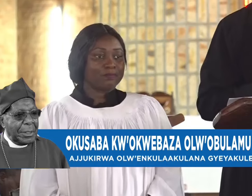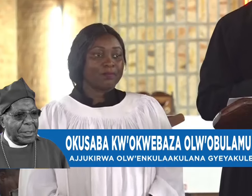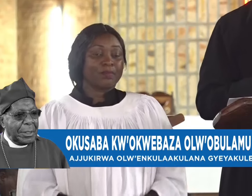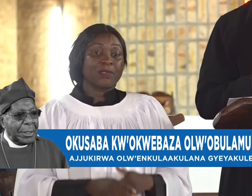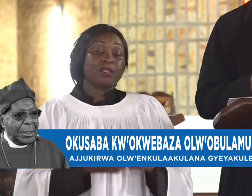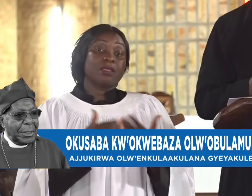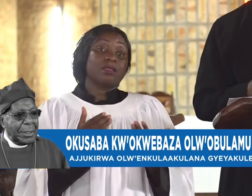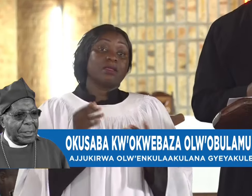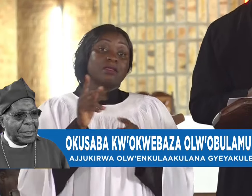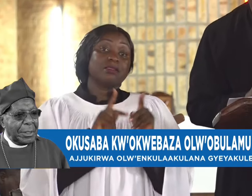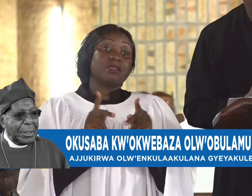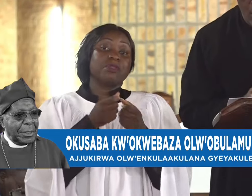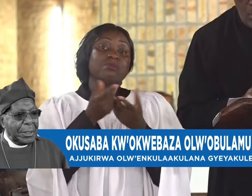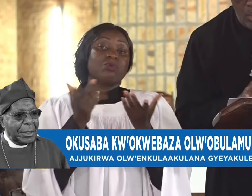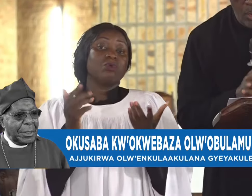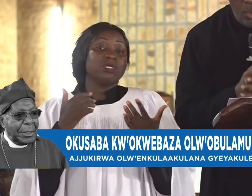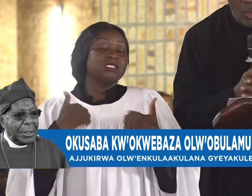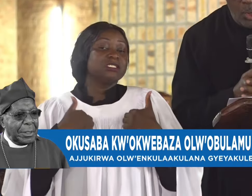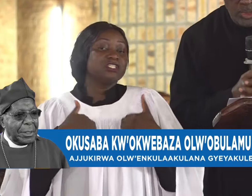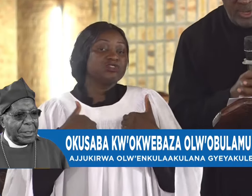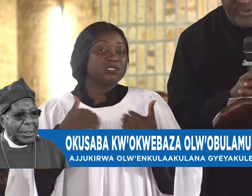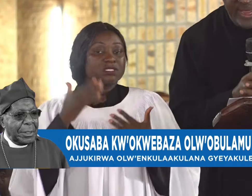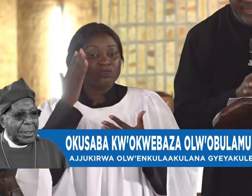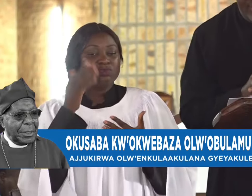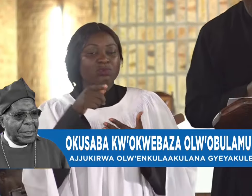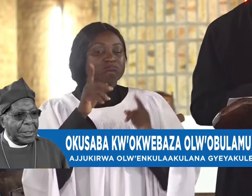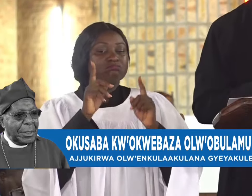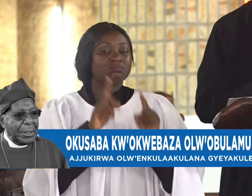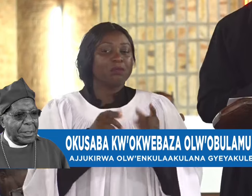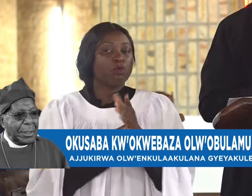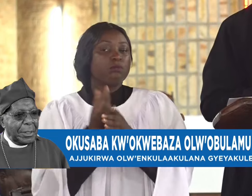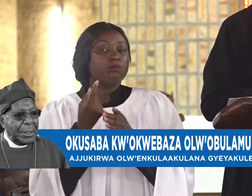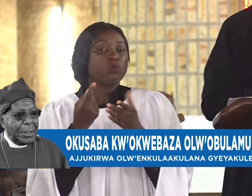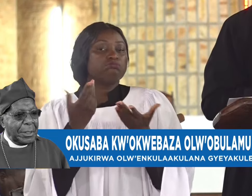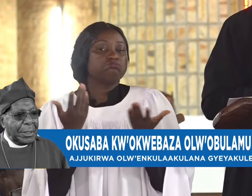abantu baagadde okumanya cause of death.